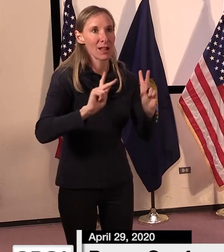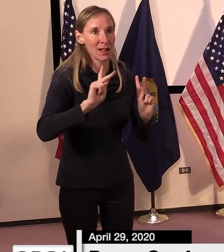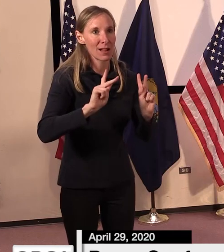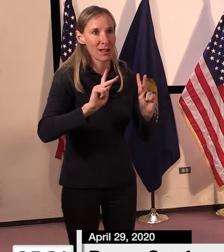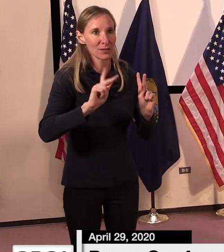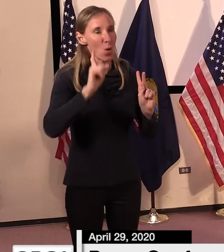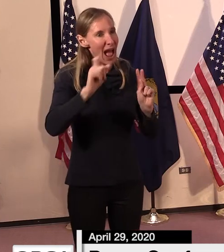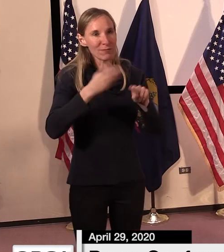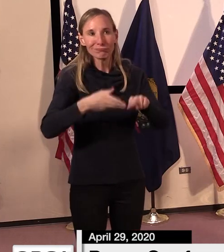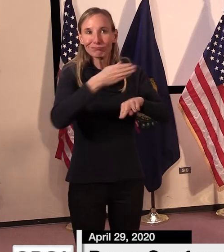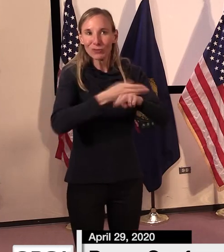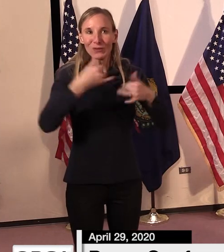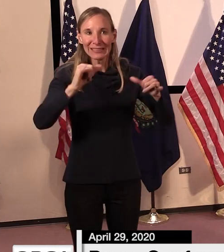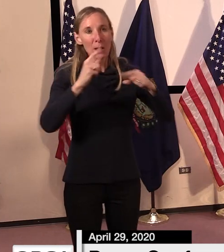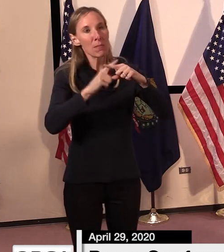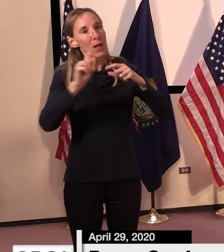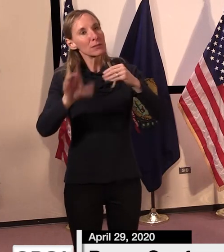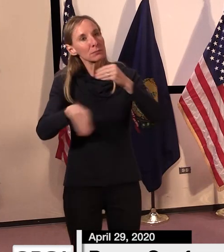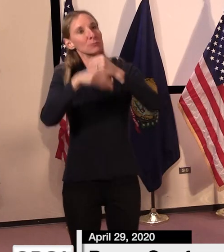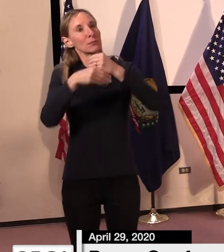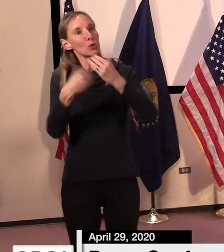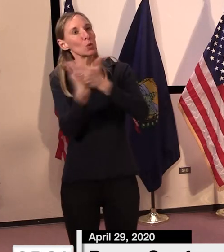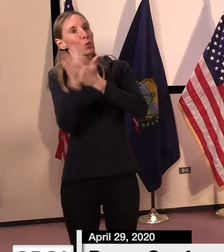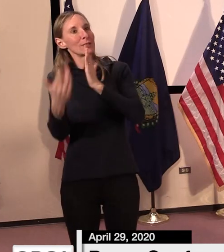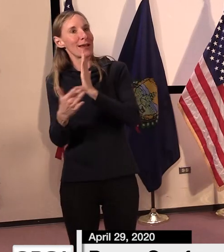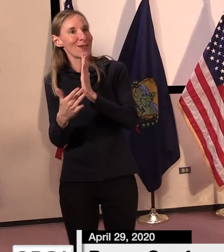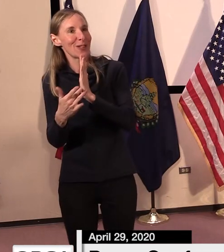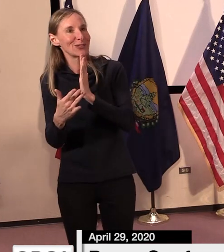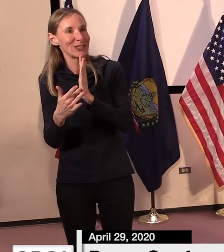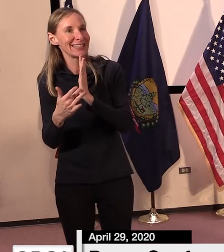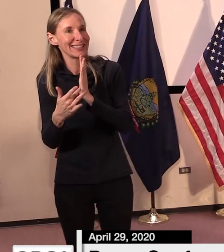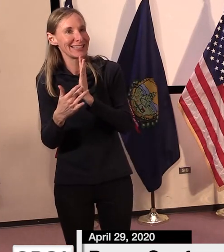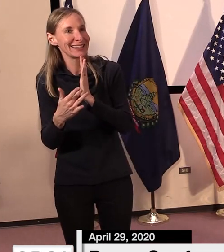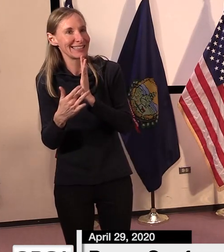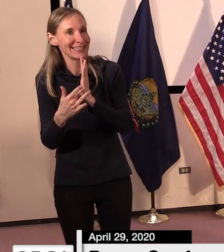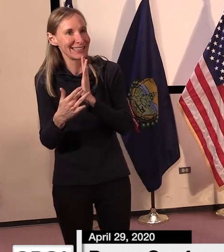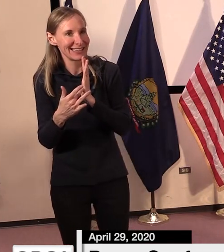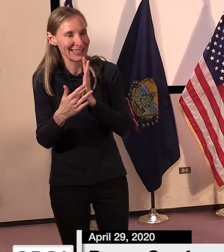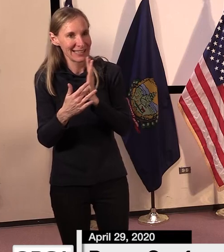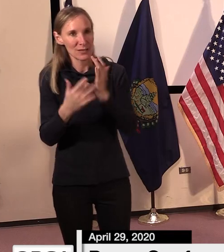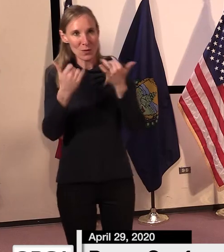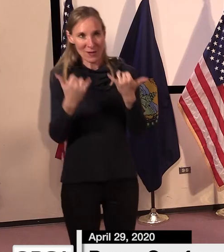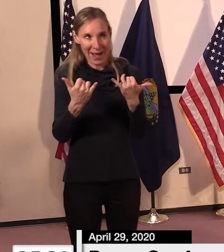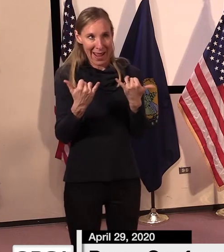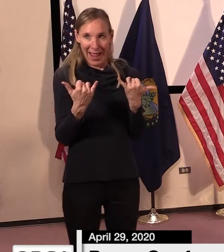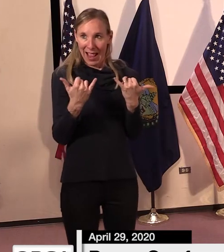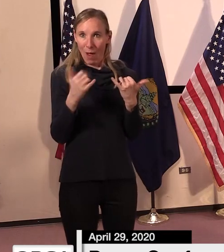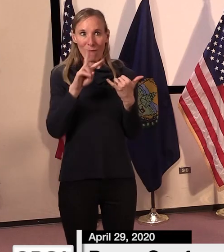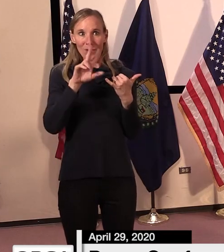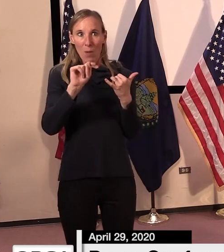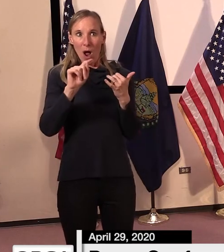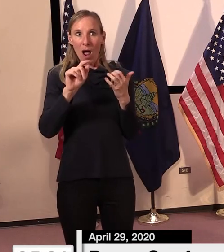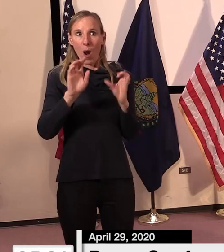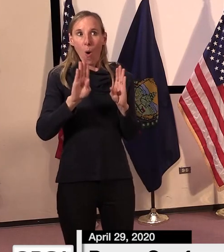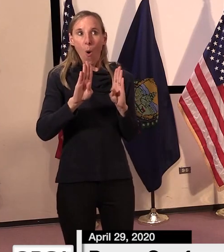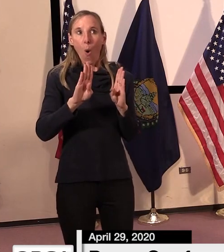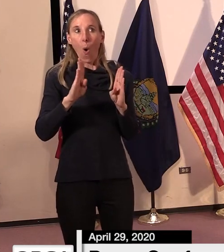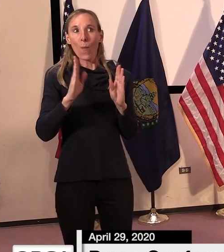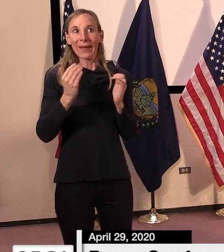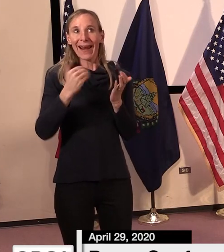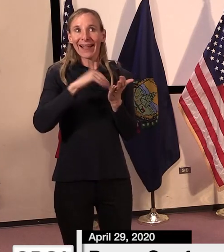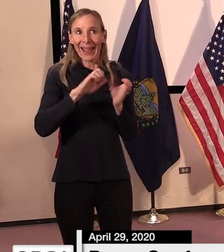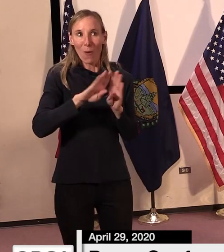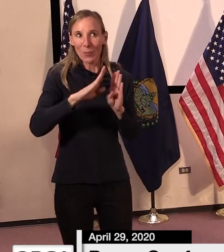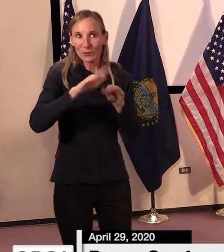well. Doing so will help make sure that if we slowly ease restrictions, we're able to identify cases